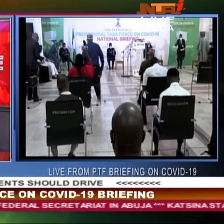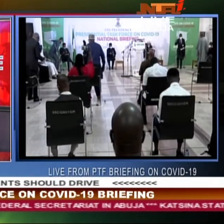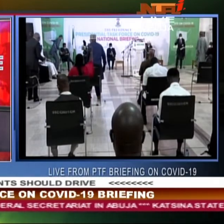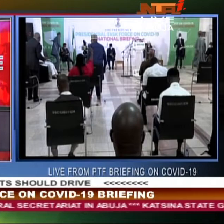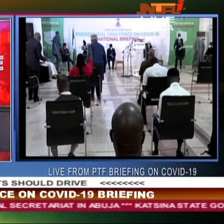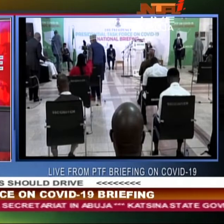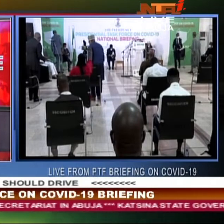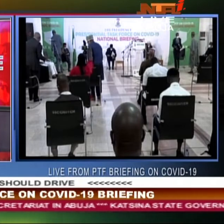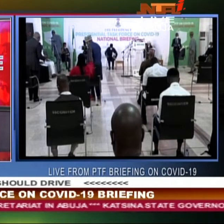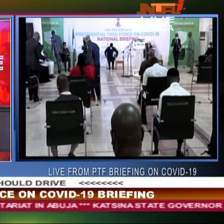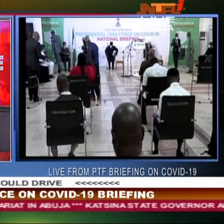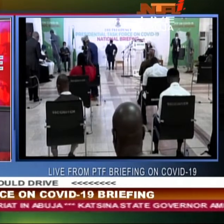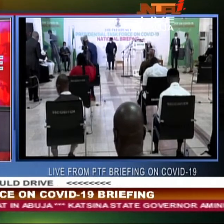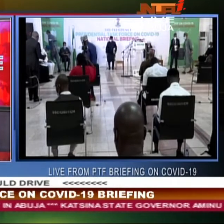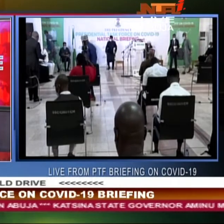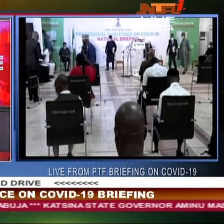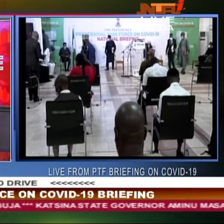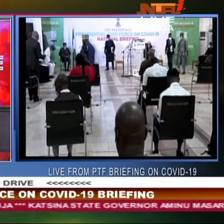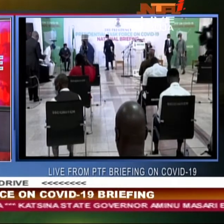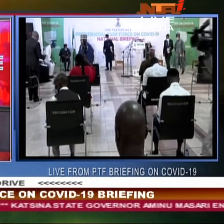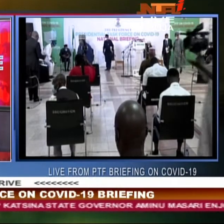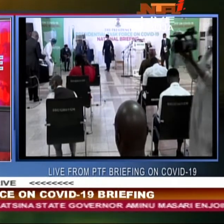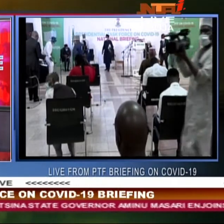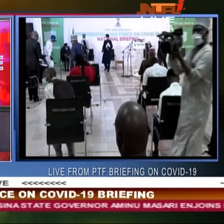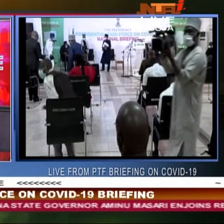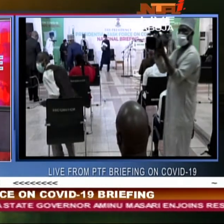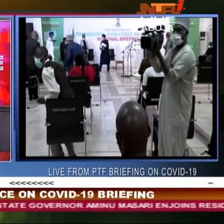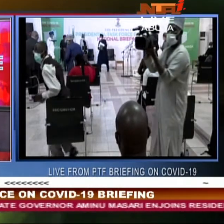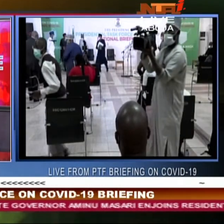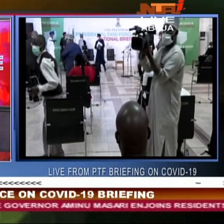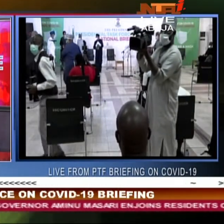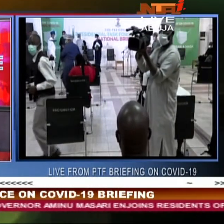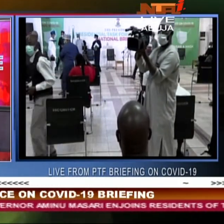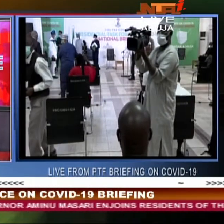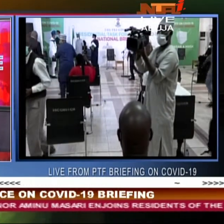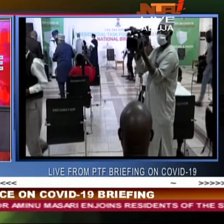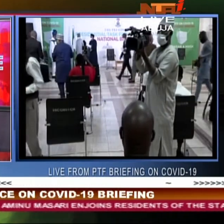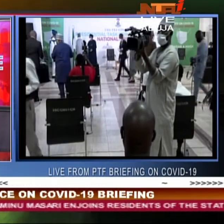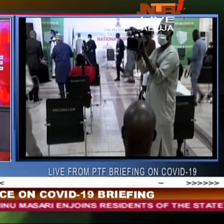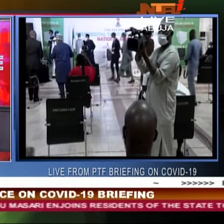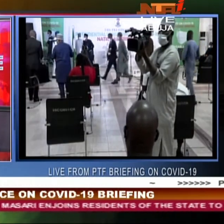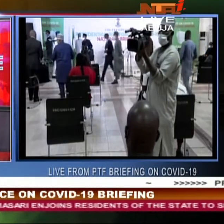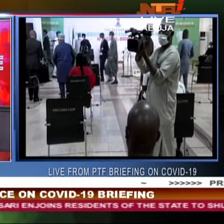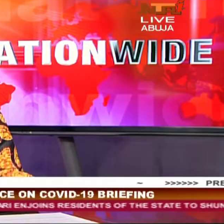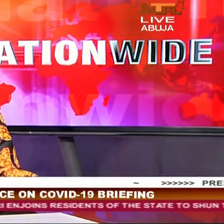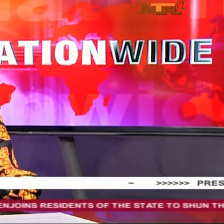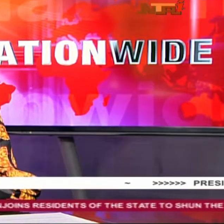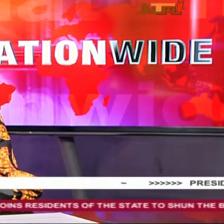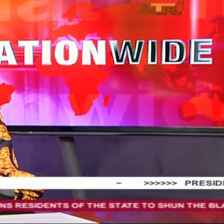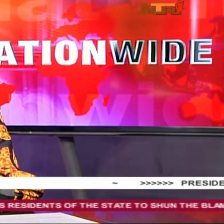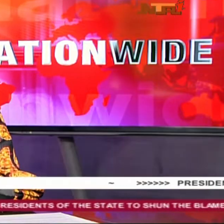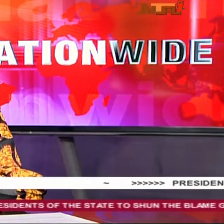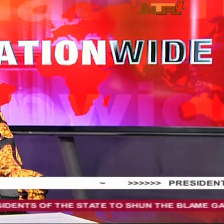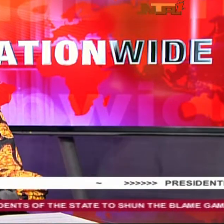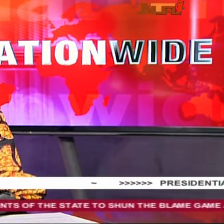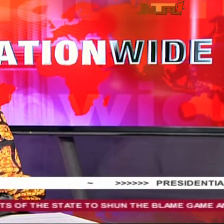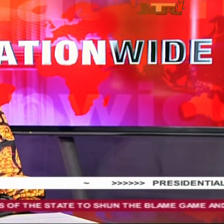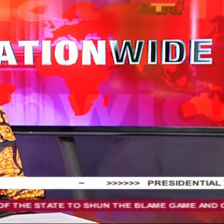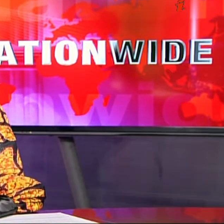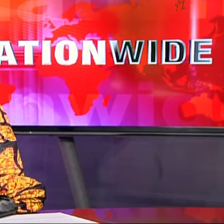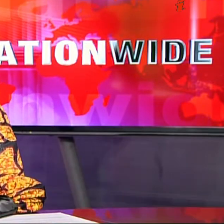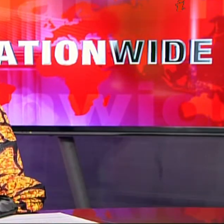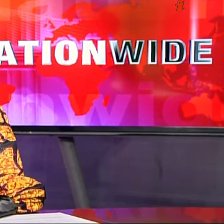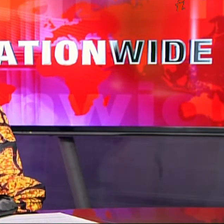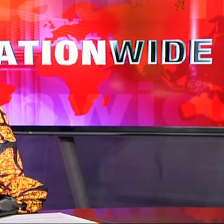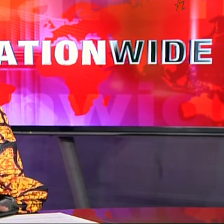Right, the daily briefing by the Presidential Task Force on COVID-19 just ended there. And before we rejoined the